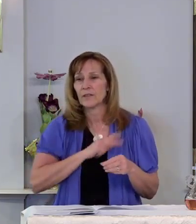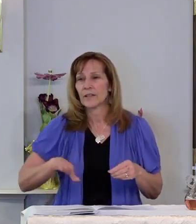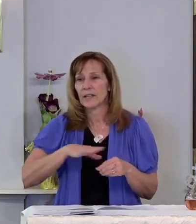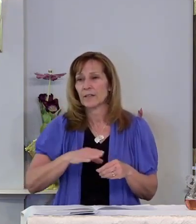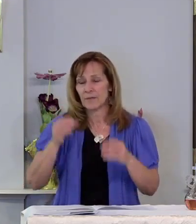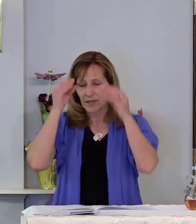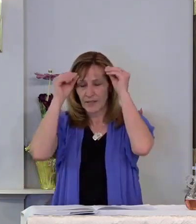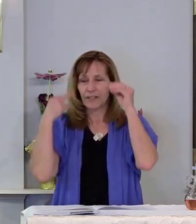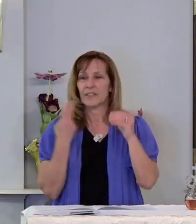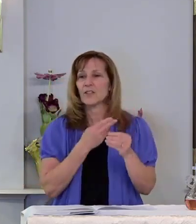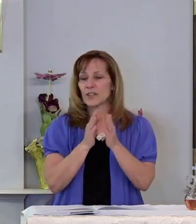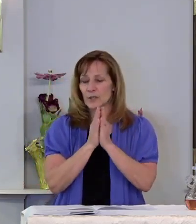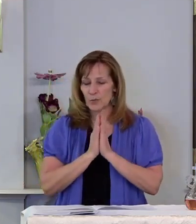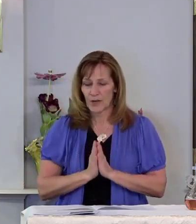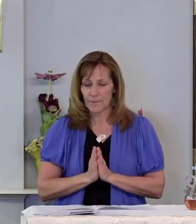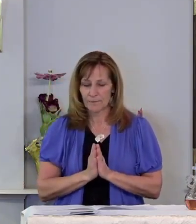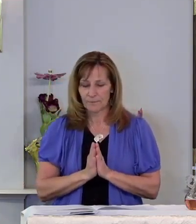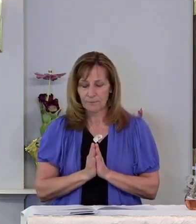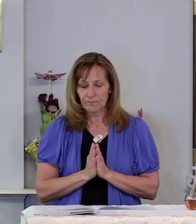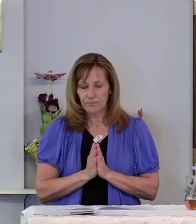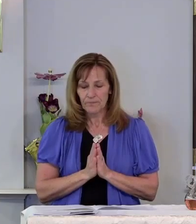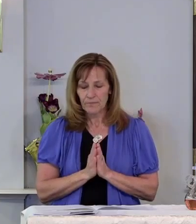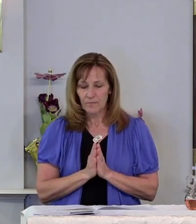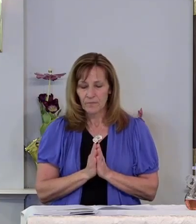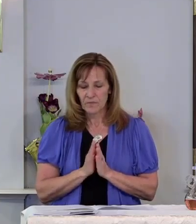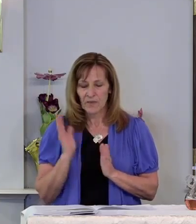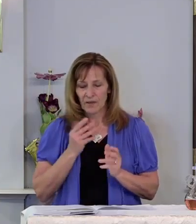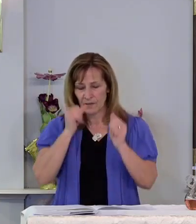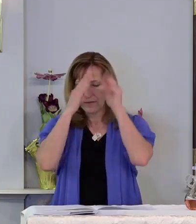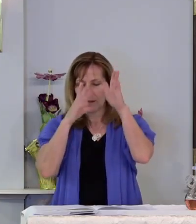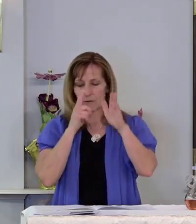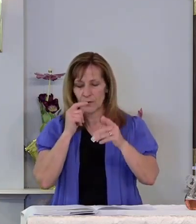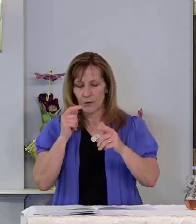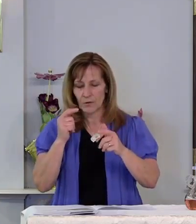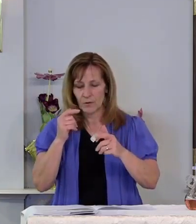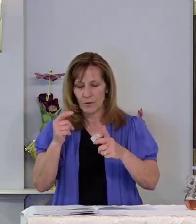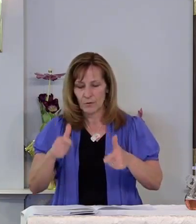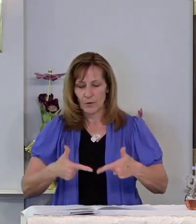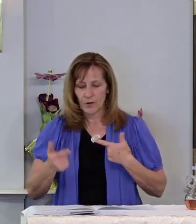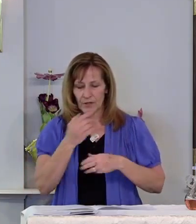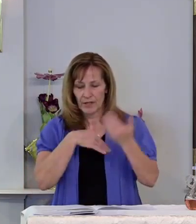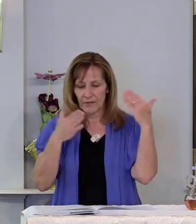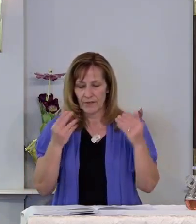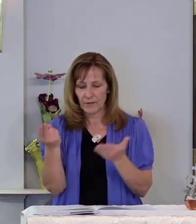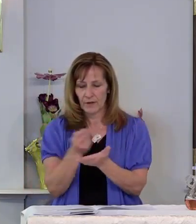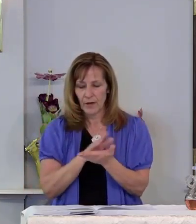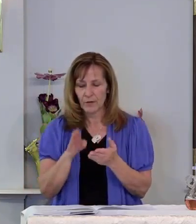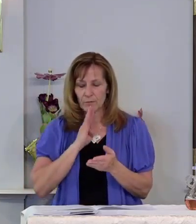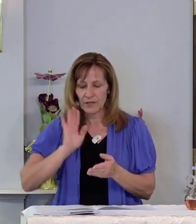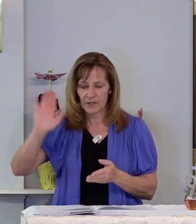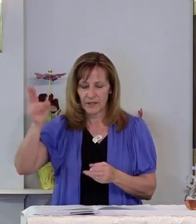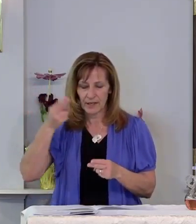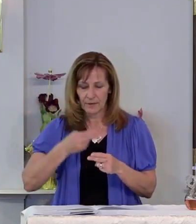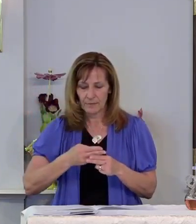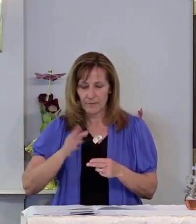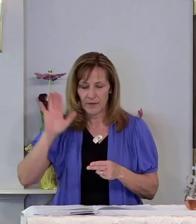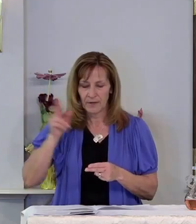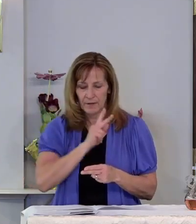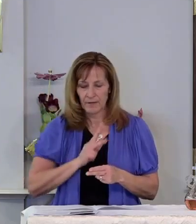and glory are yours, Holy One of Israel, Word of God incarnate, power of the Most